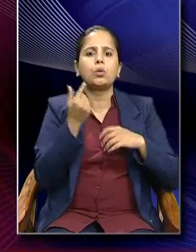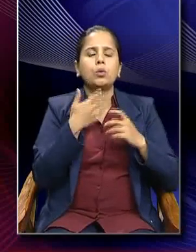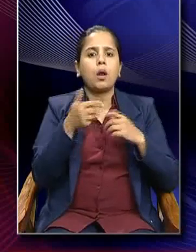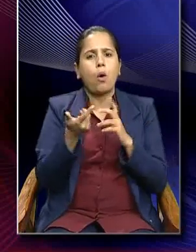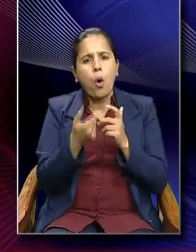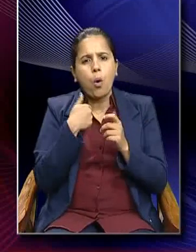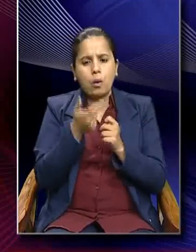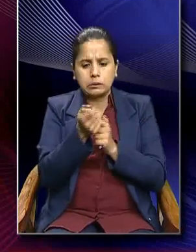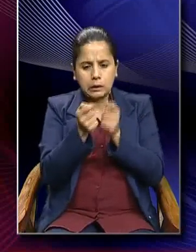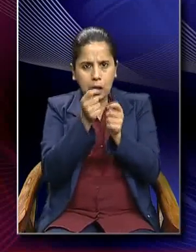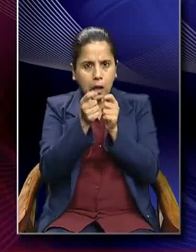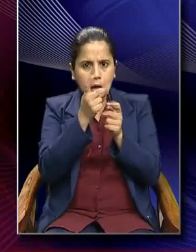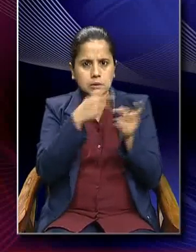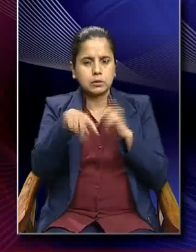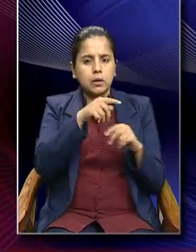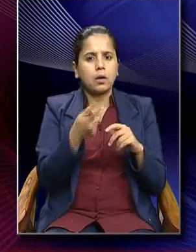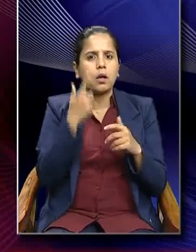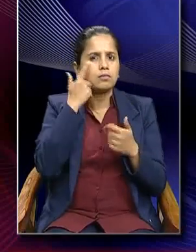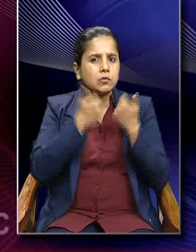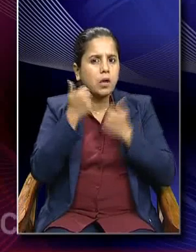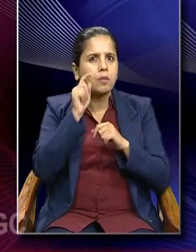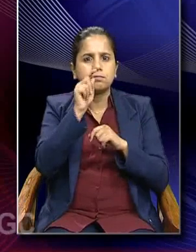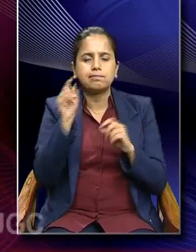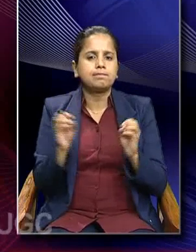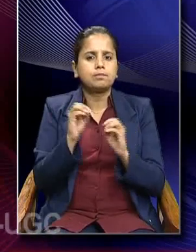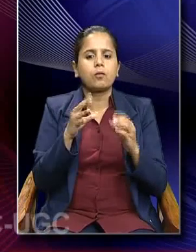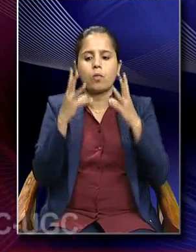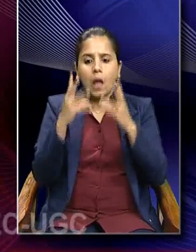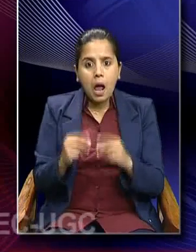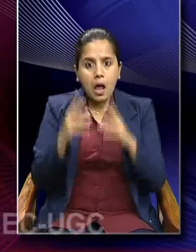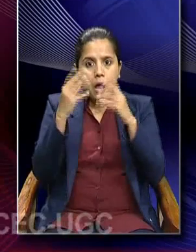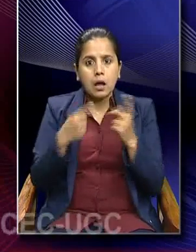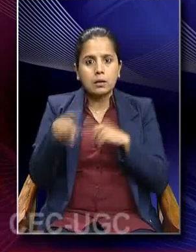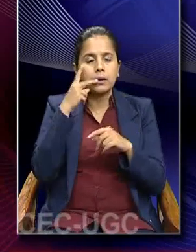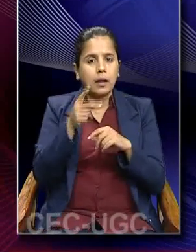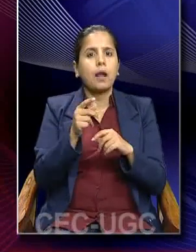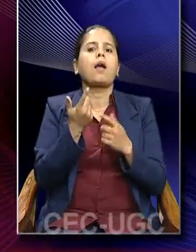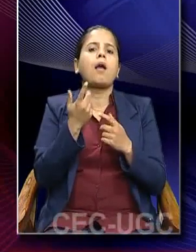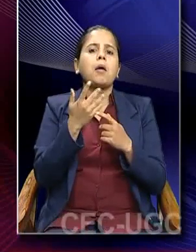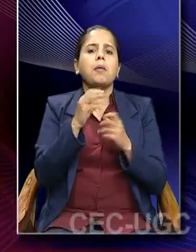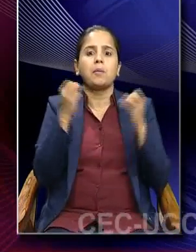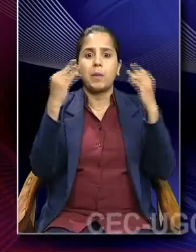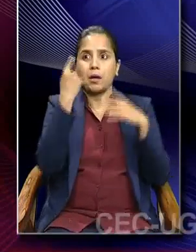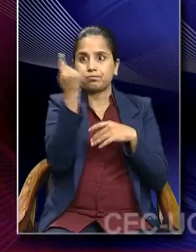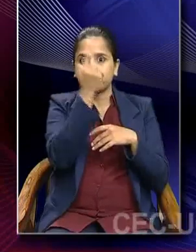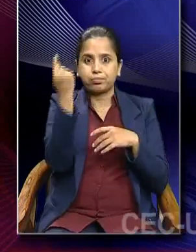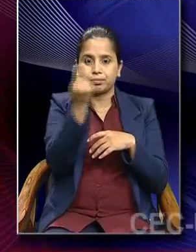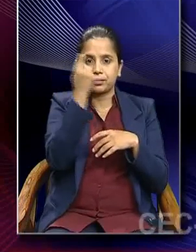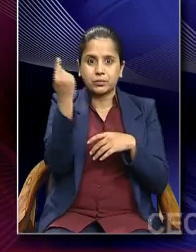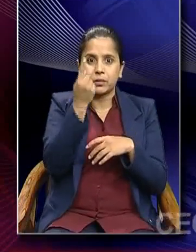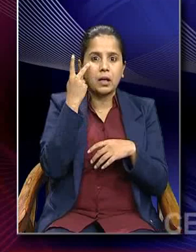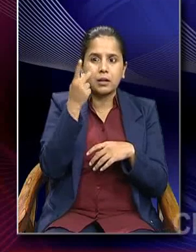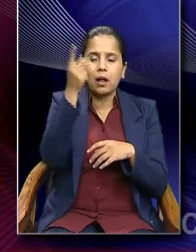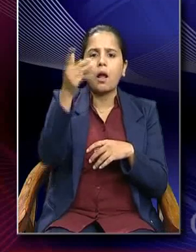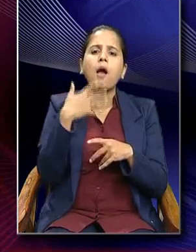improper testing, and then calibrations of meters also. These are all types of commercial